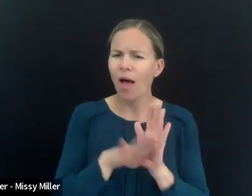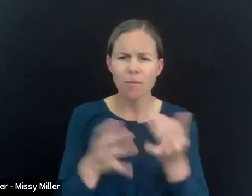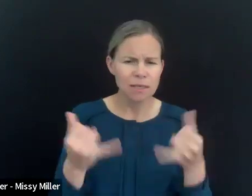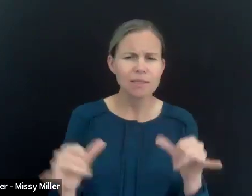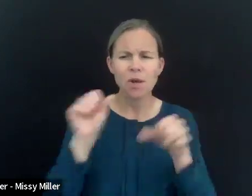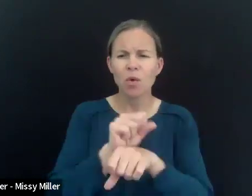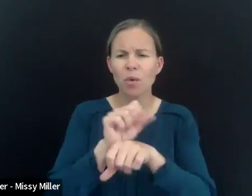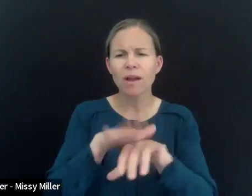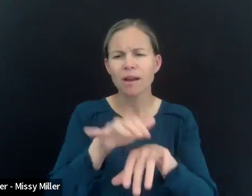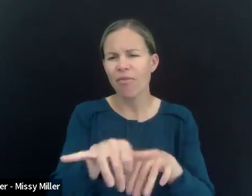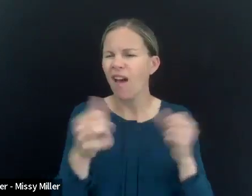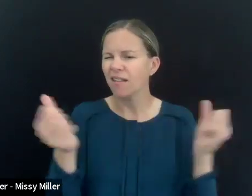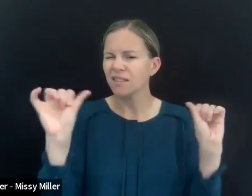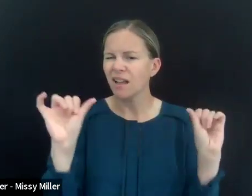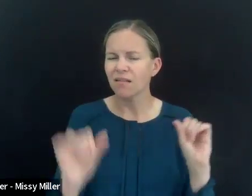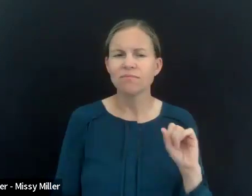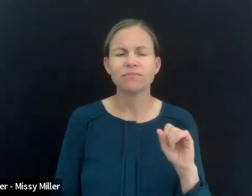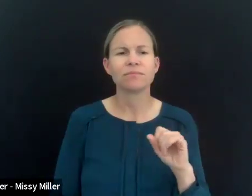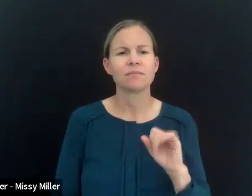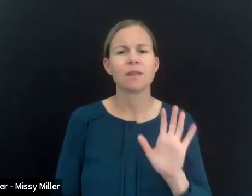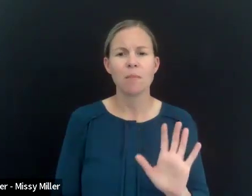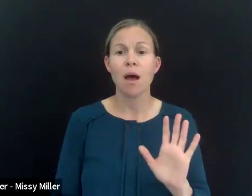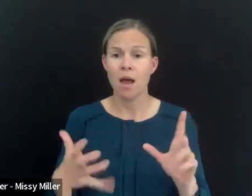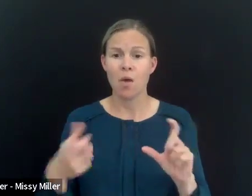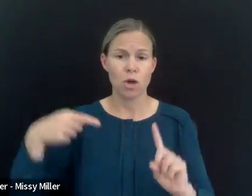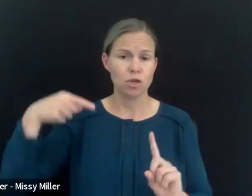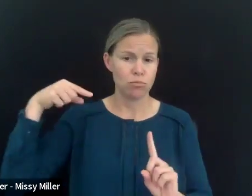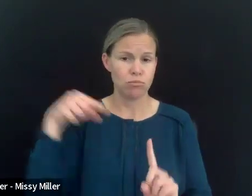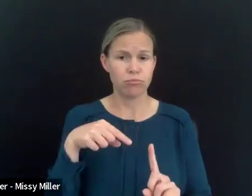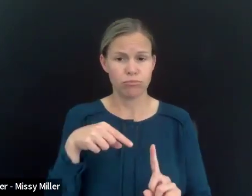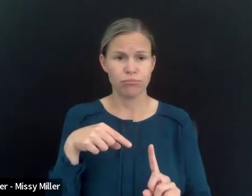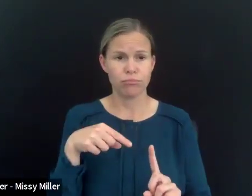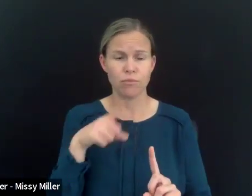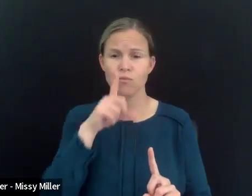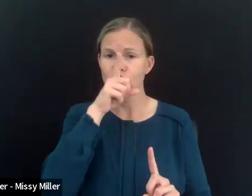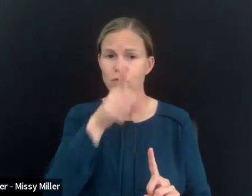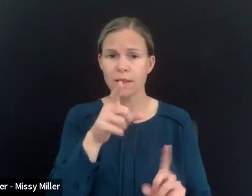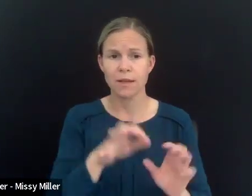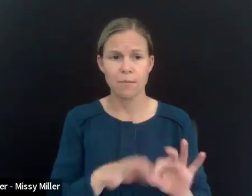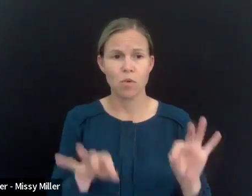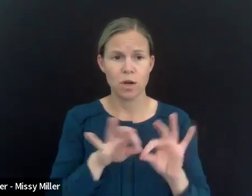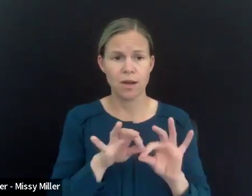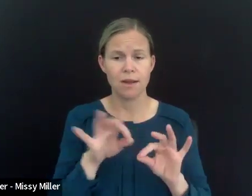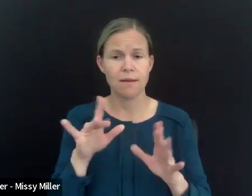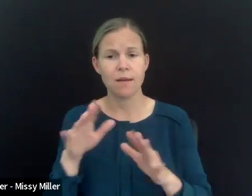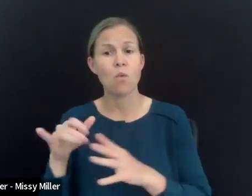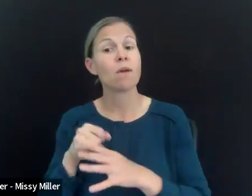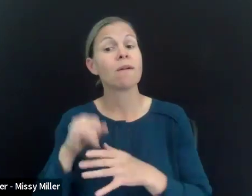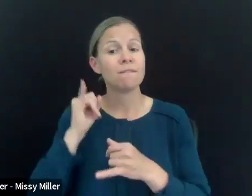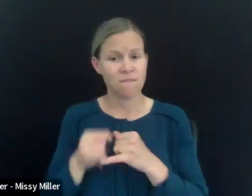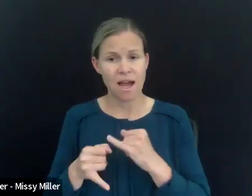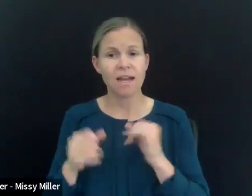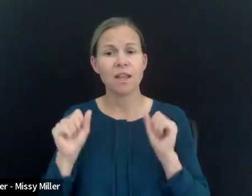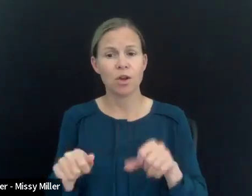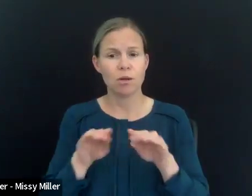those efforts. But the thing that I do want to highly lift up is that we were finally able to release